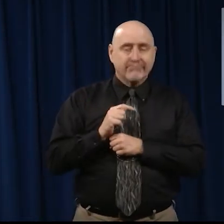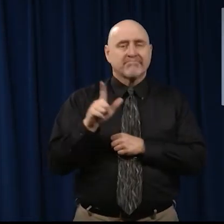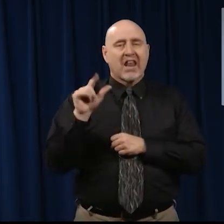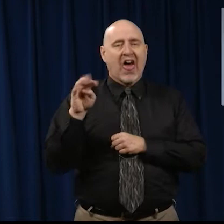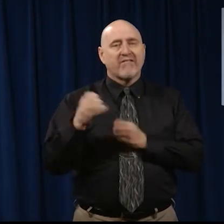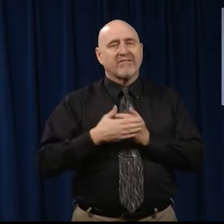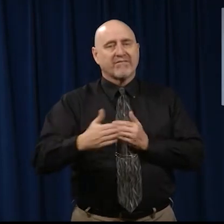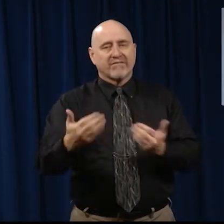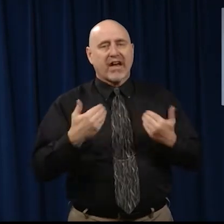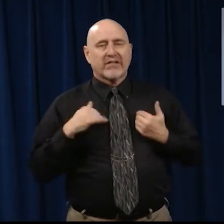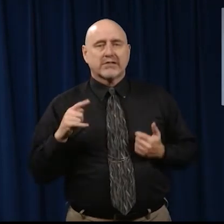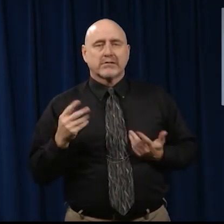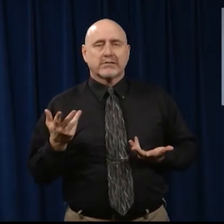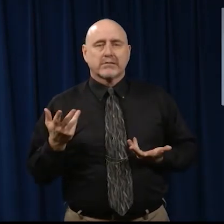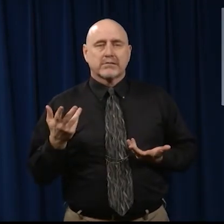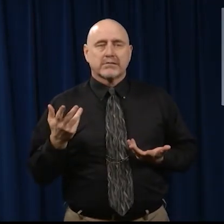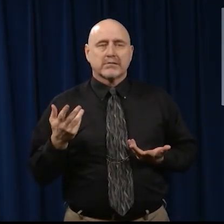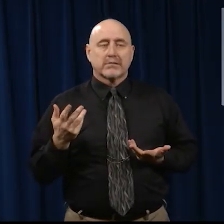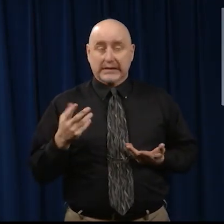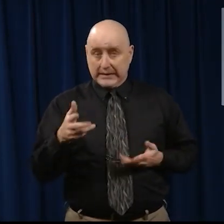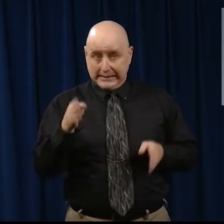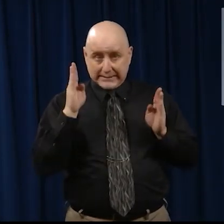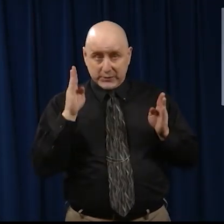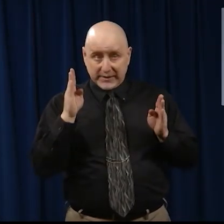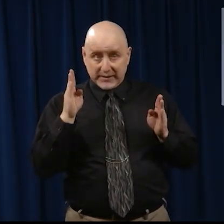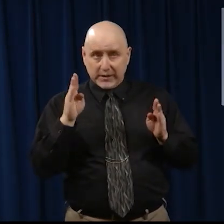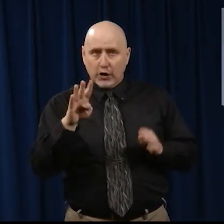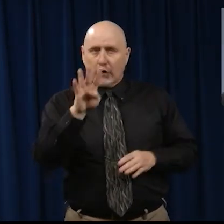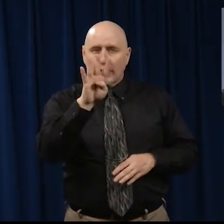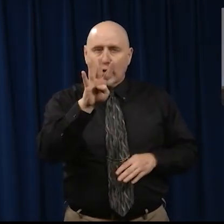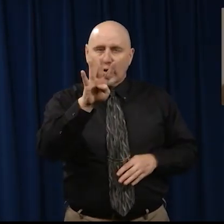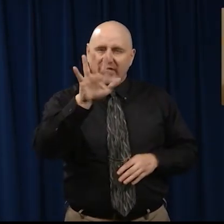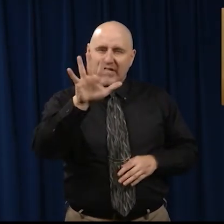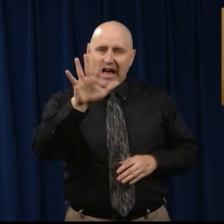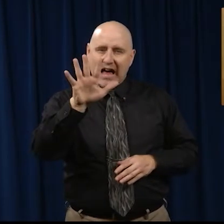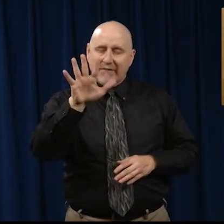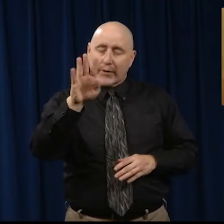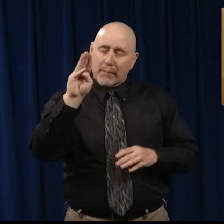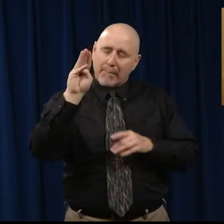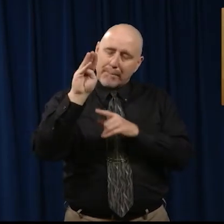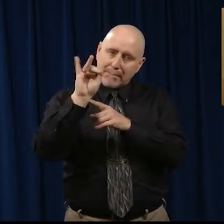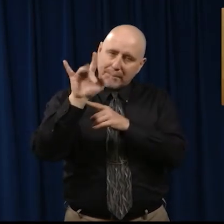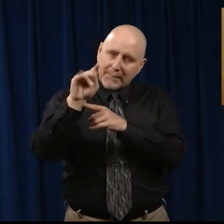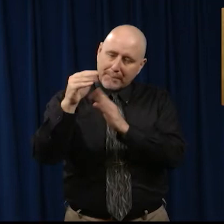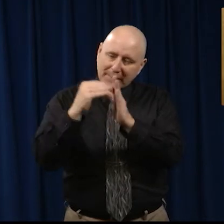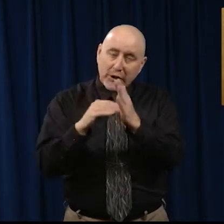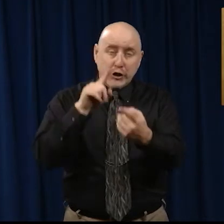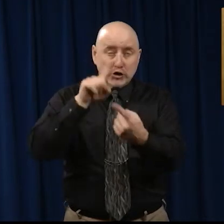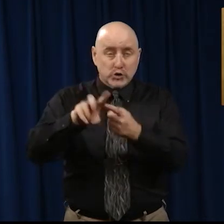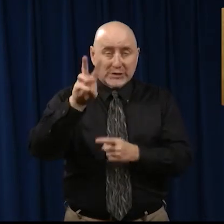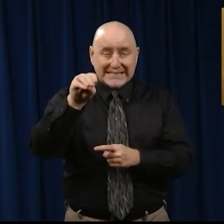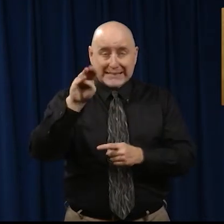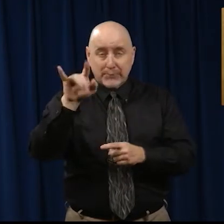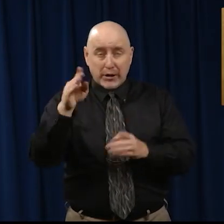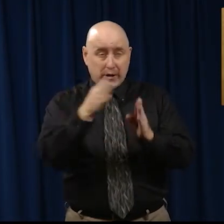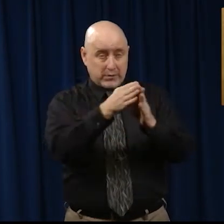it, you will have it for life. Now listen to me. 45 million to 60